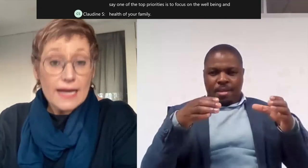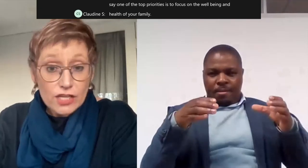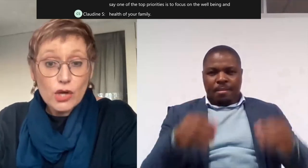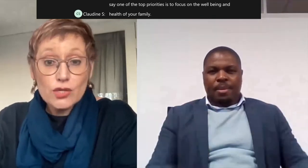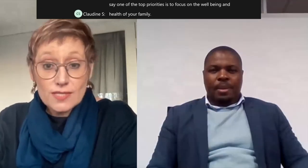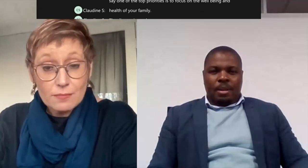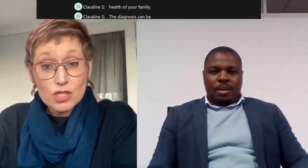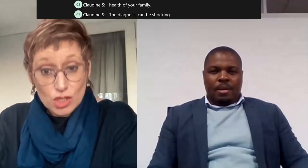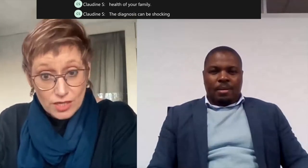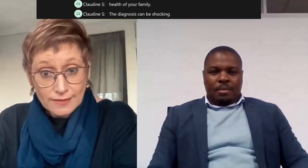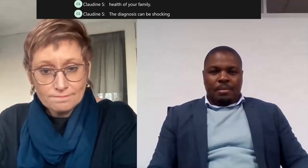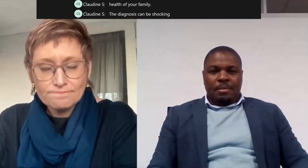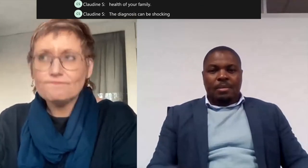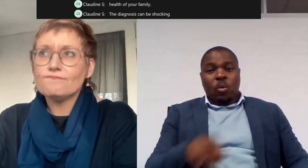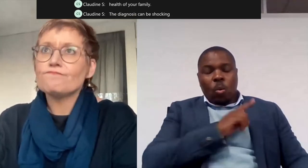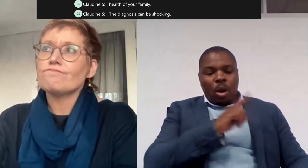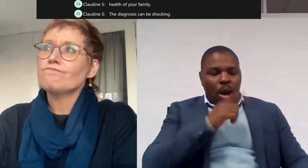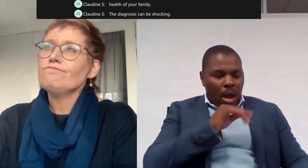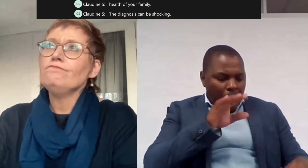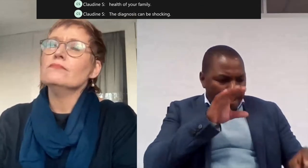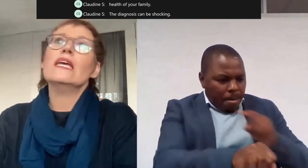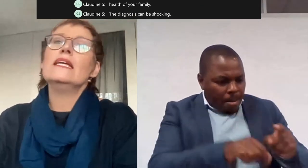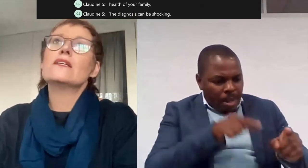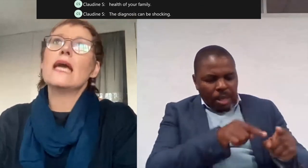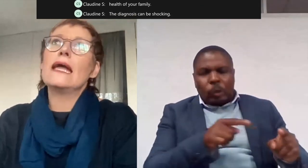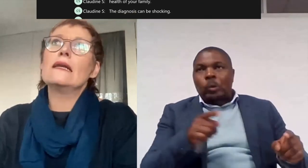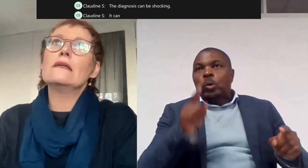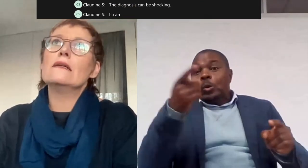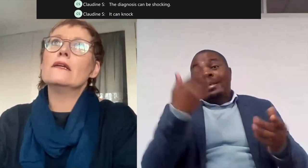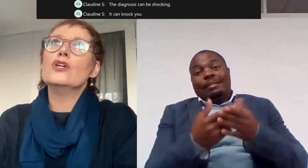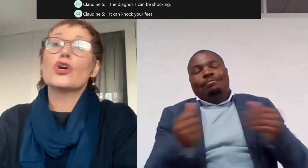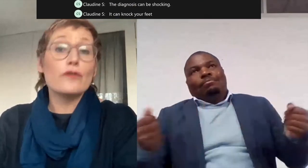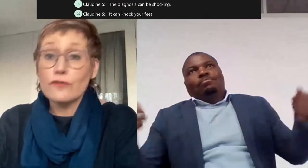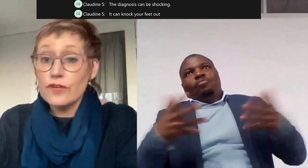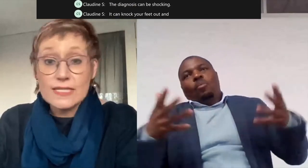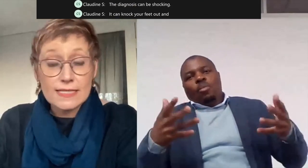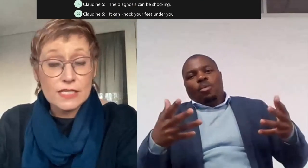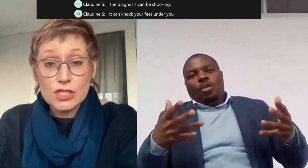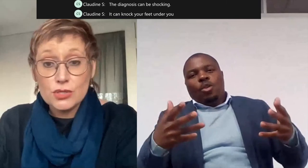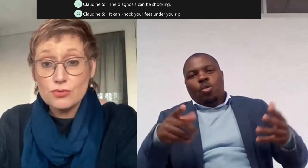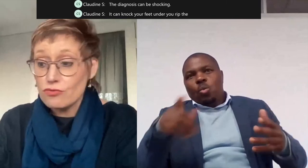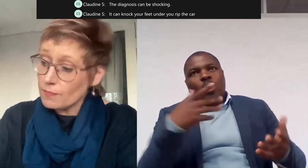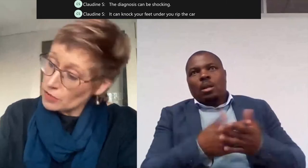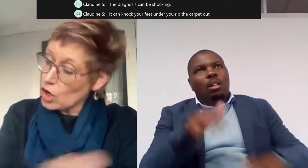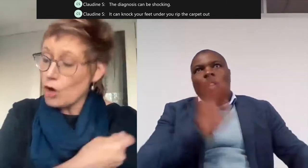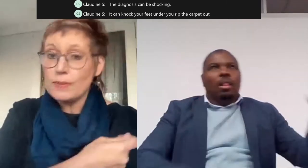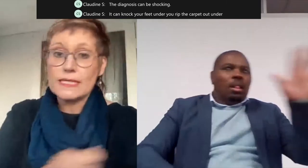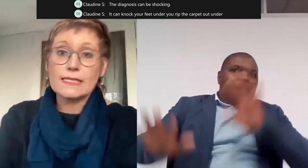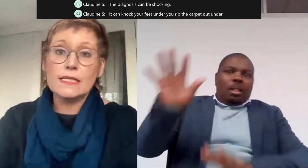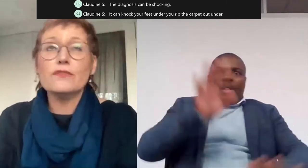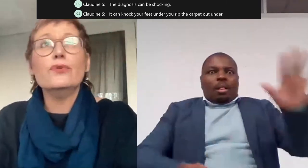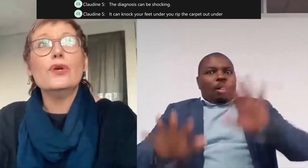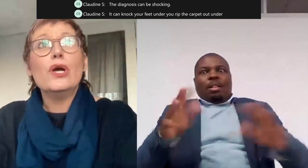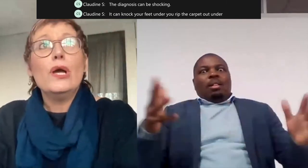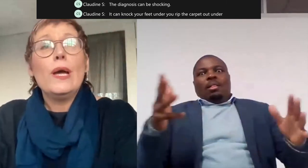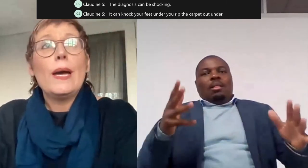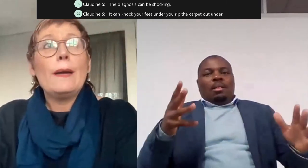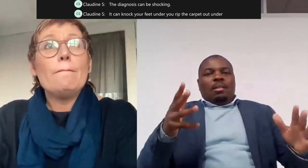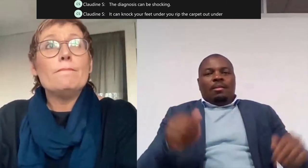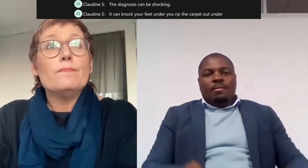The diagnosis can be shocking. It can knock your feet out under you, rip the carpet out under